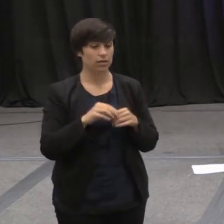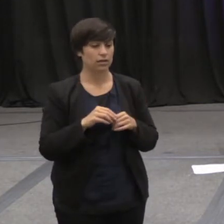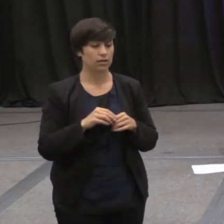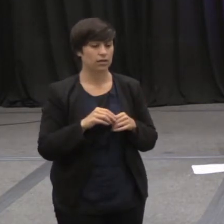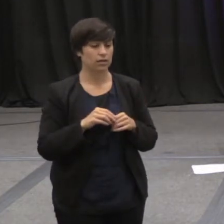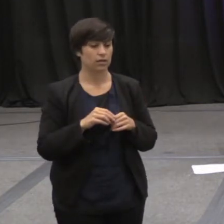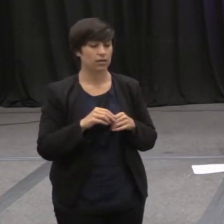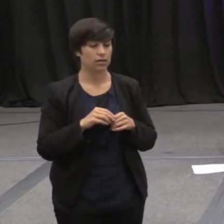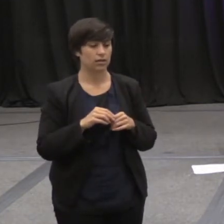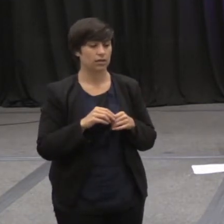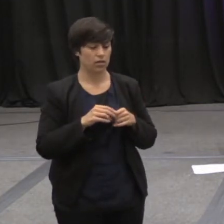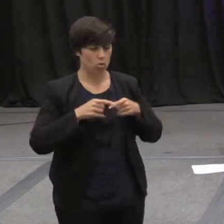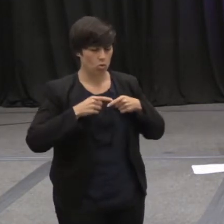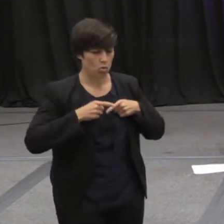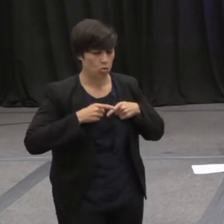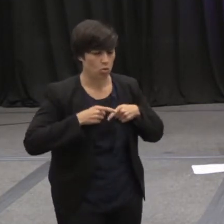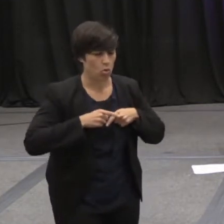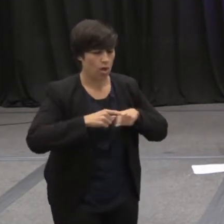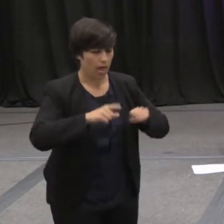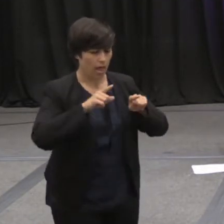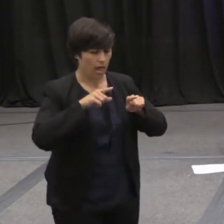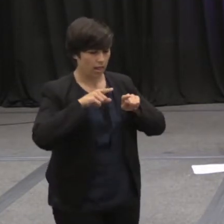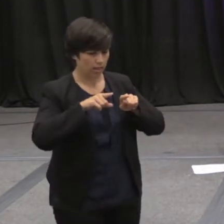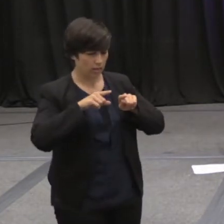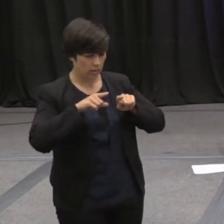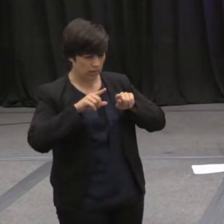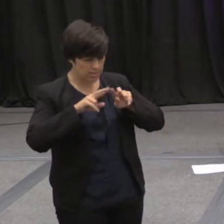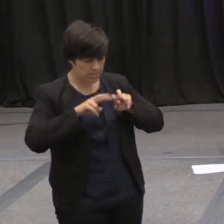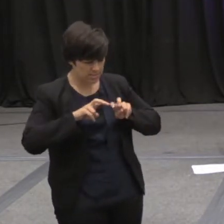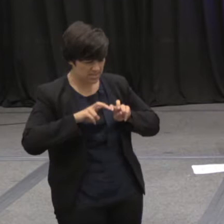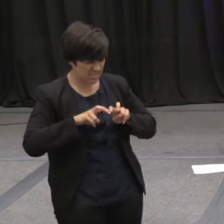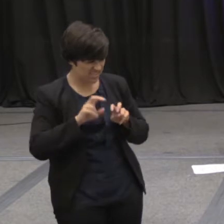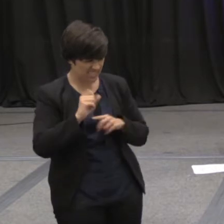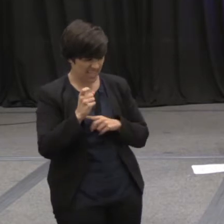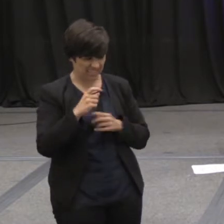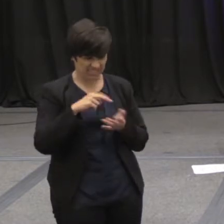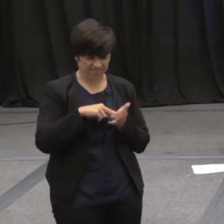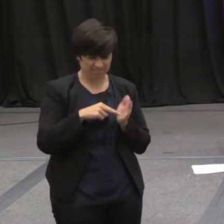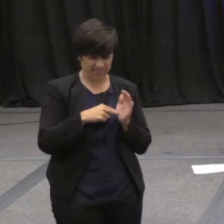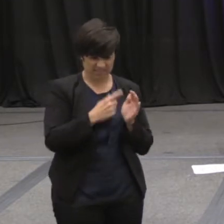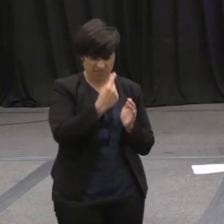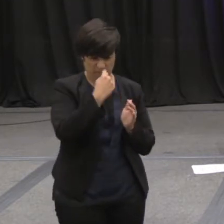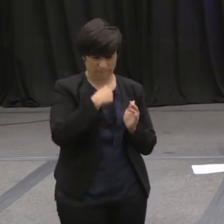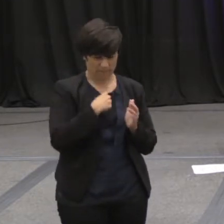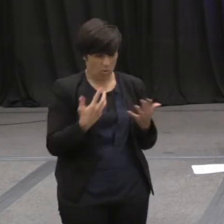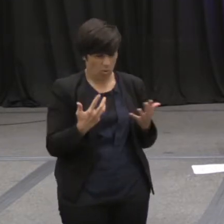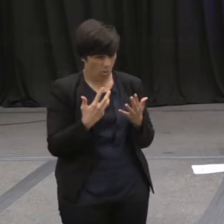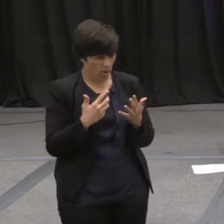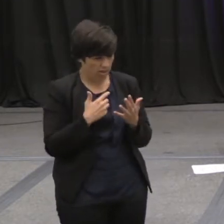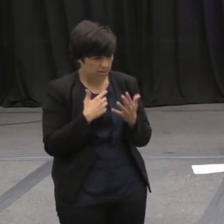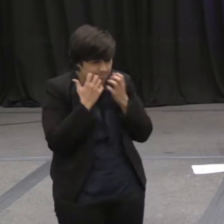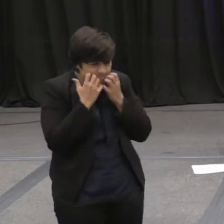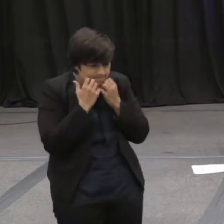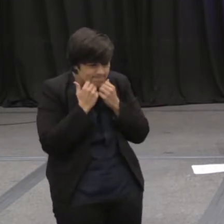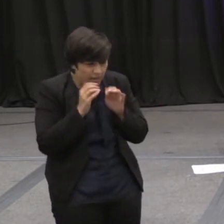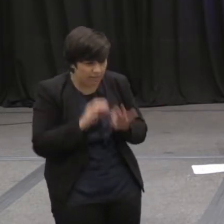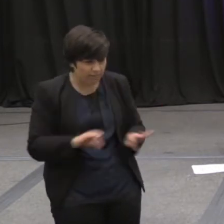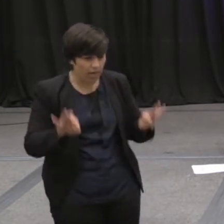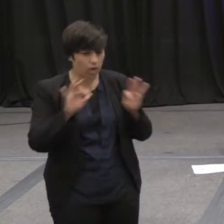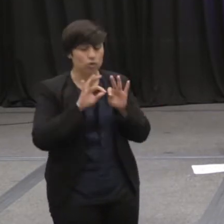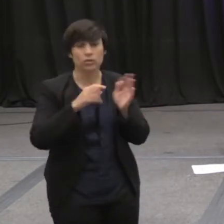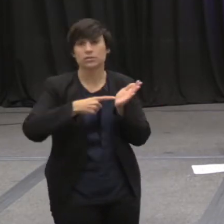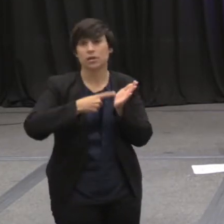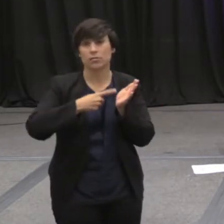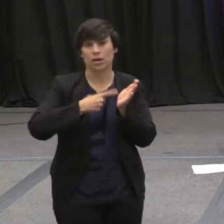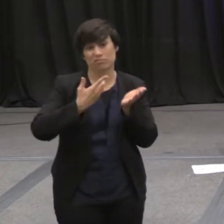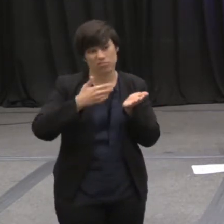while we're doing that work of figuring out what does sex mean for us and what do we value, that sometimes, I think a lot of